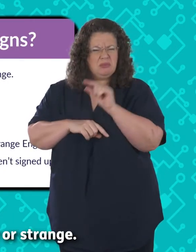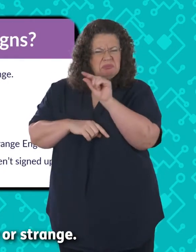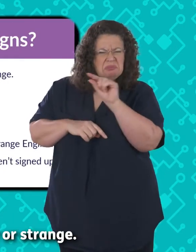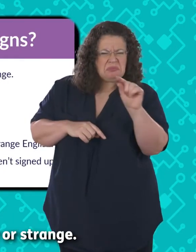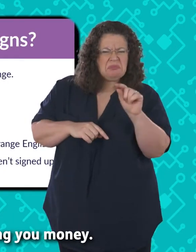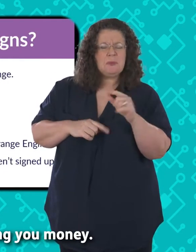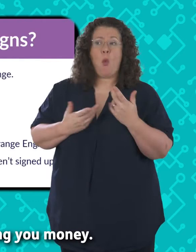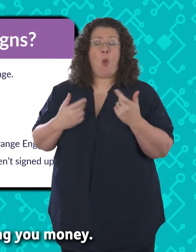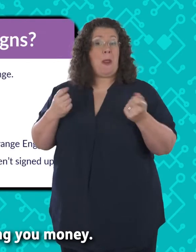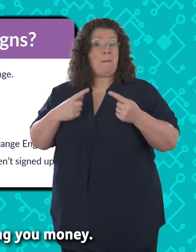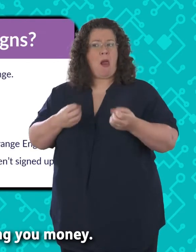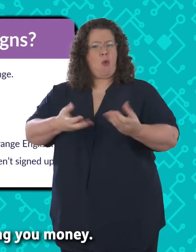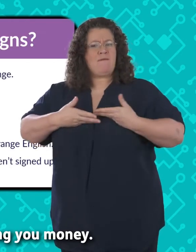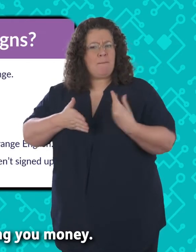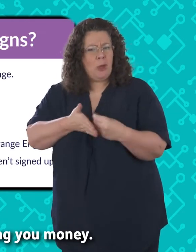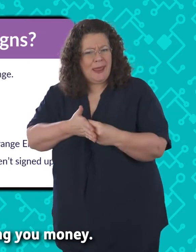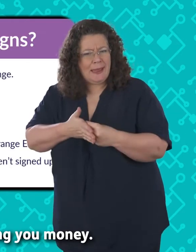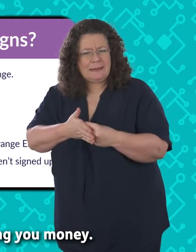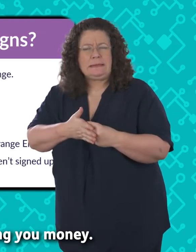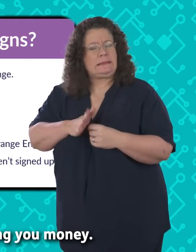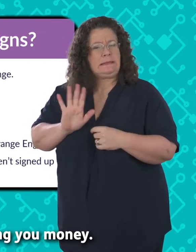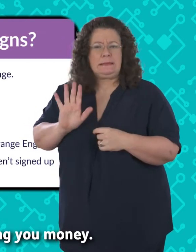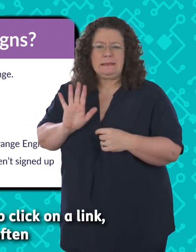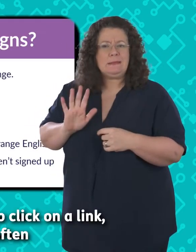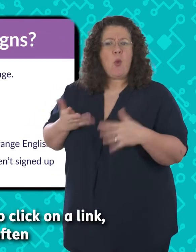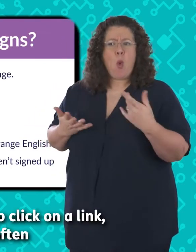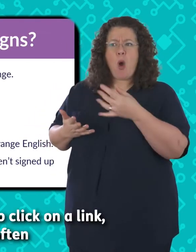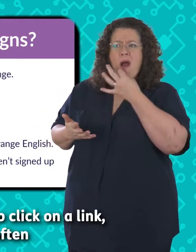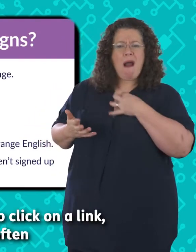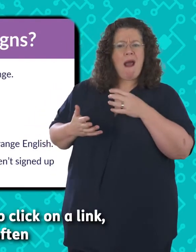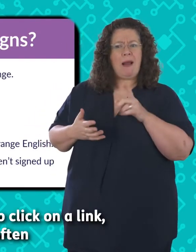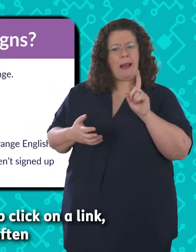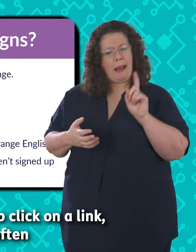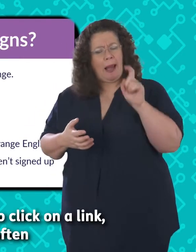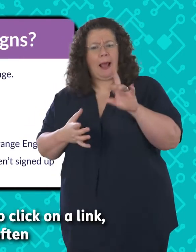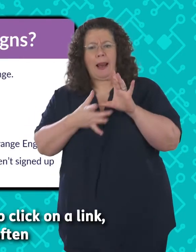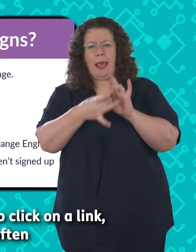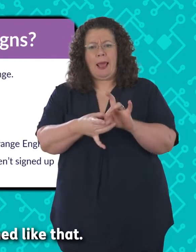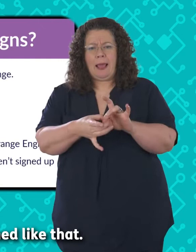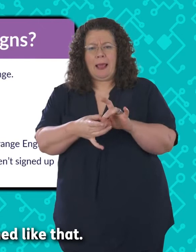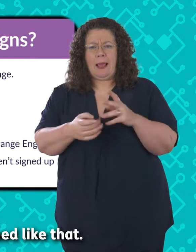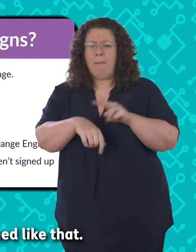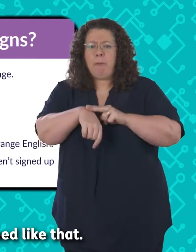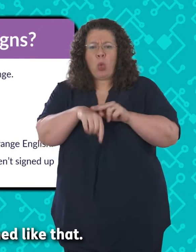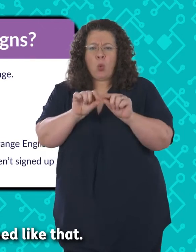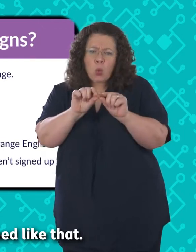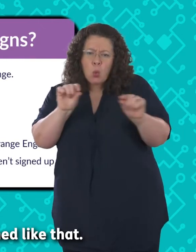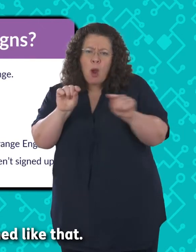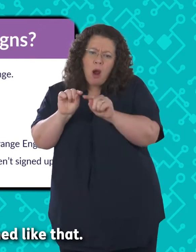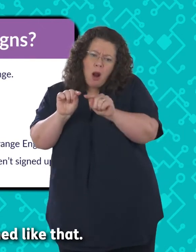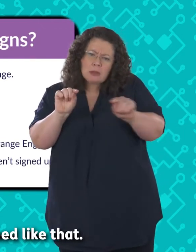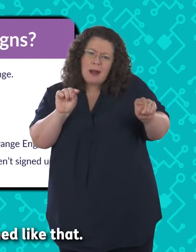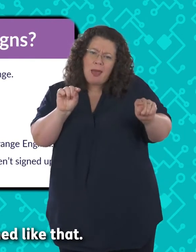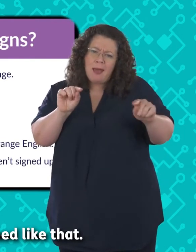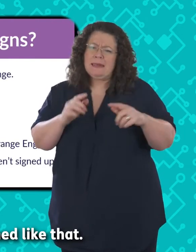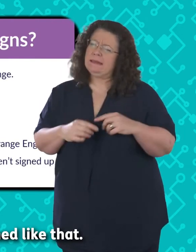strange. The email is offering you money. The email asks you to click on a link and it's often blue and underlined like